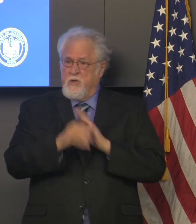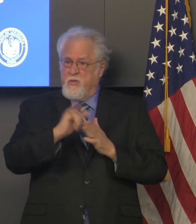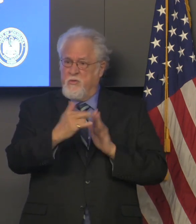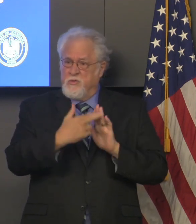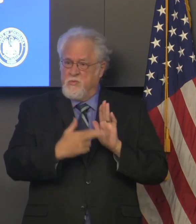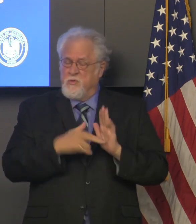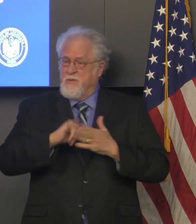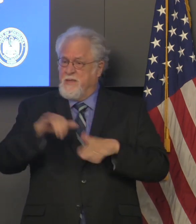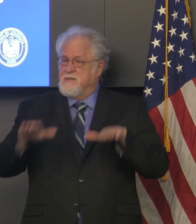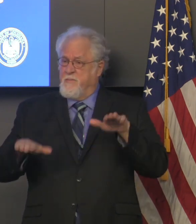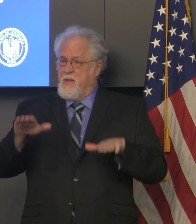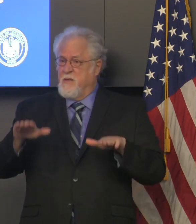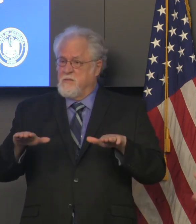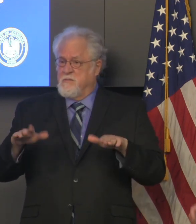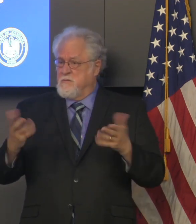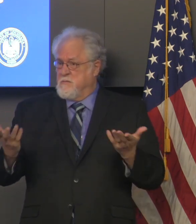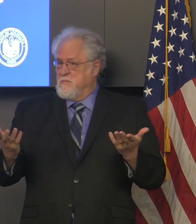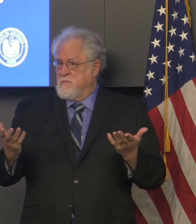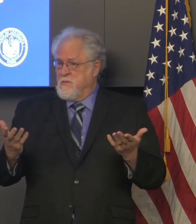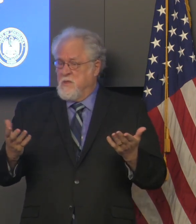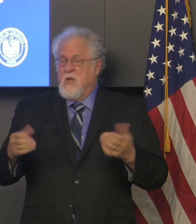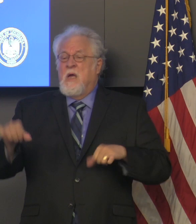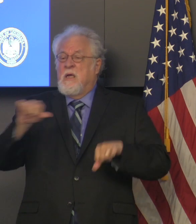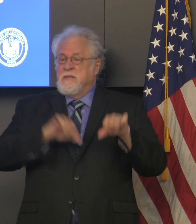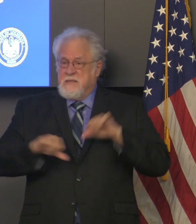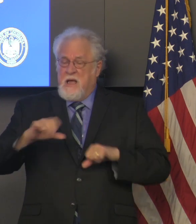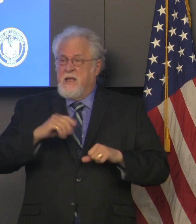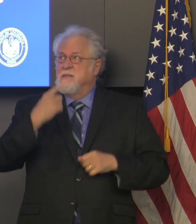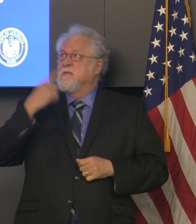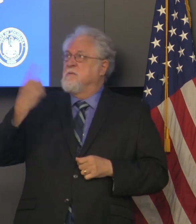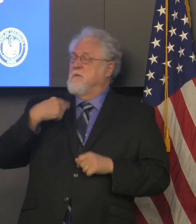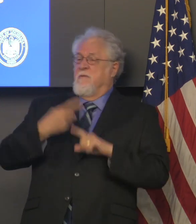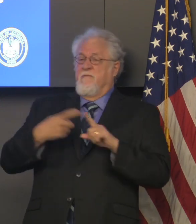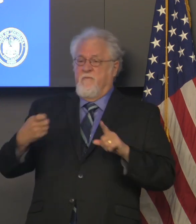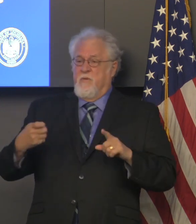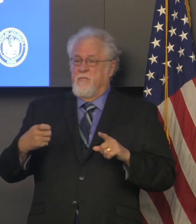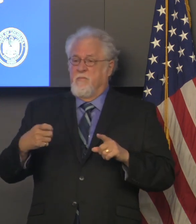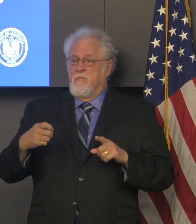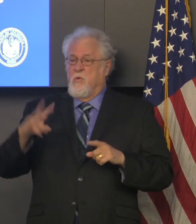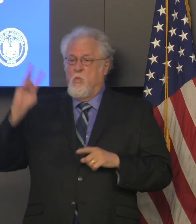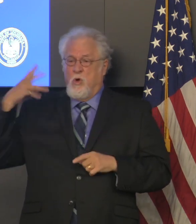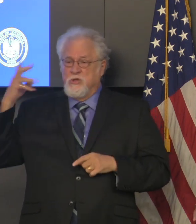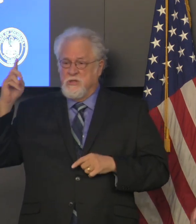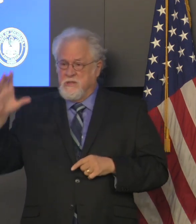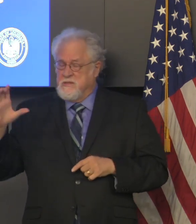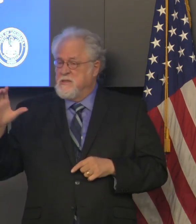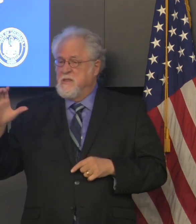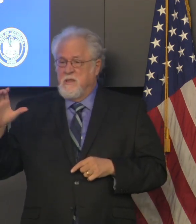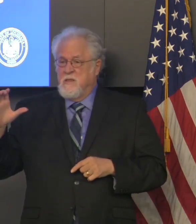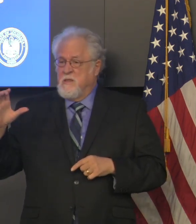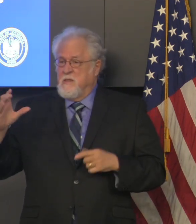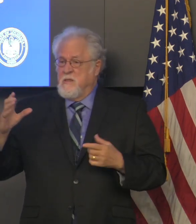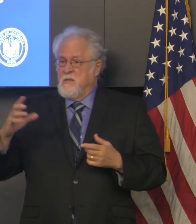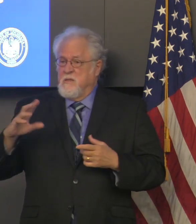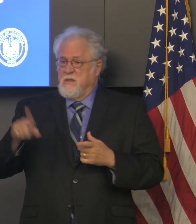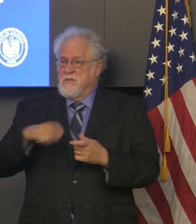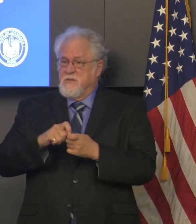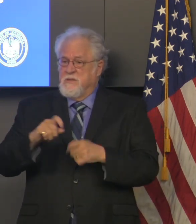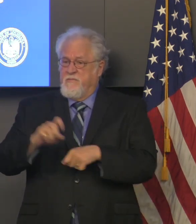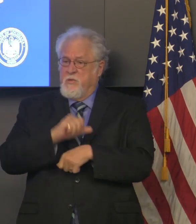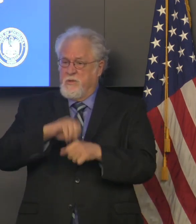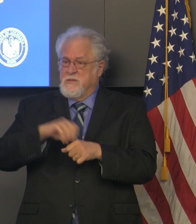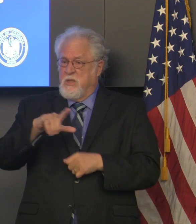the balance. And it's all balanced on the science and the directive we're getting from Washington, D.C. to specific risk in